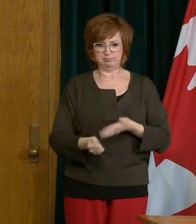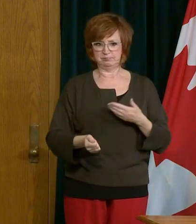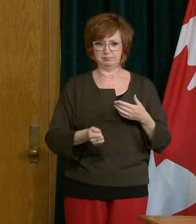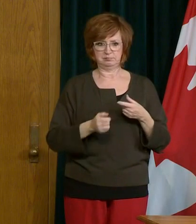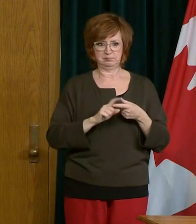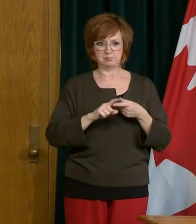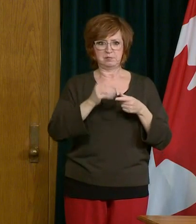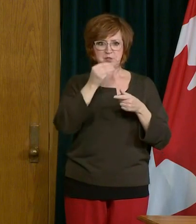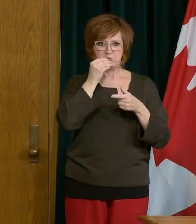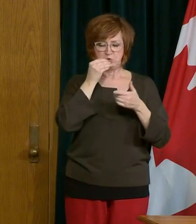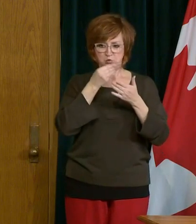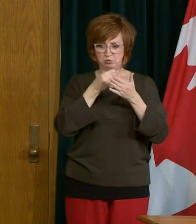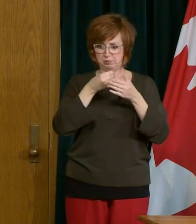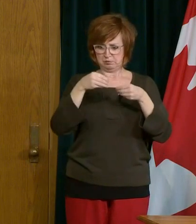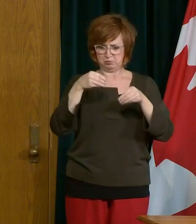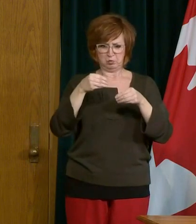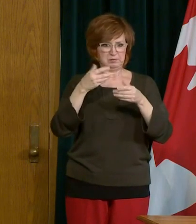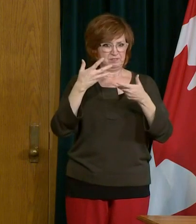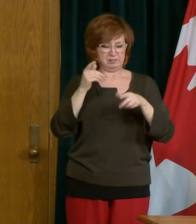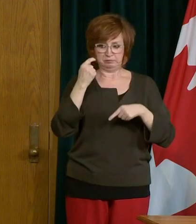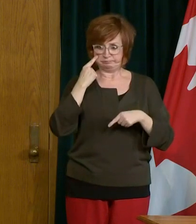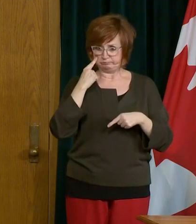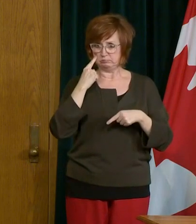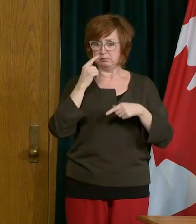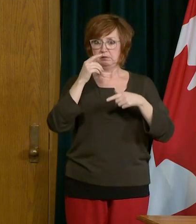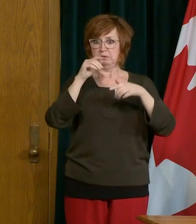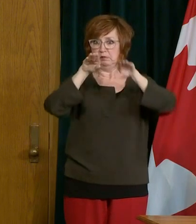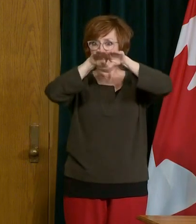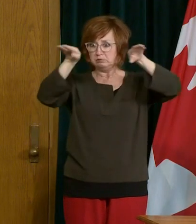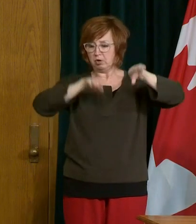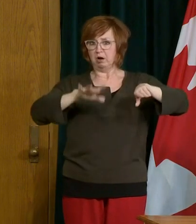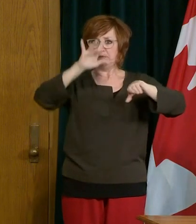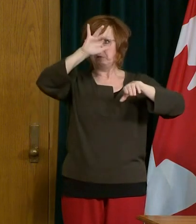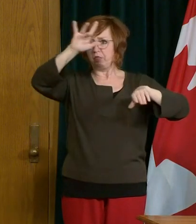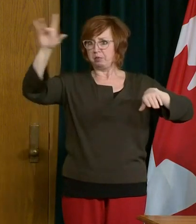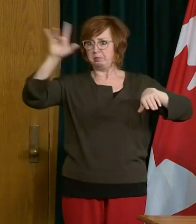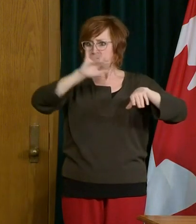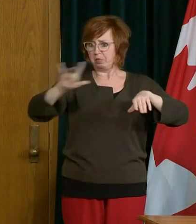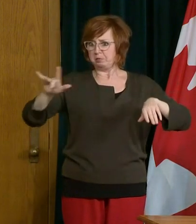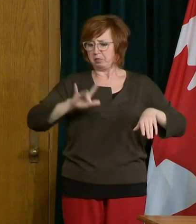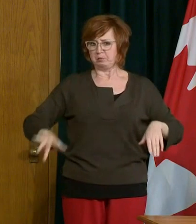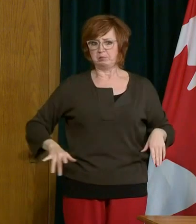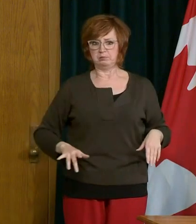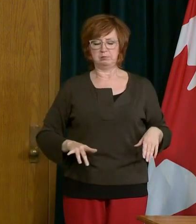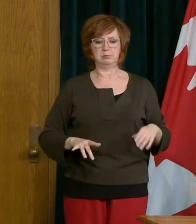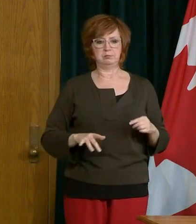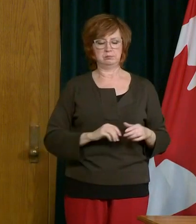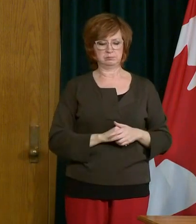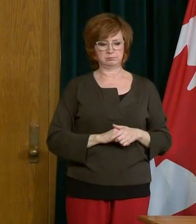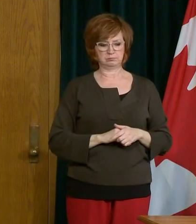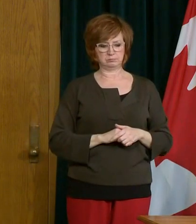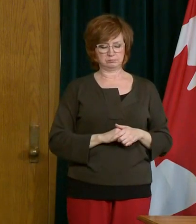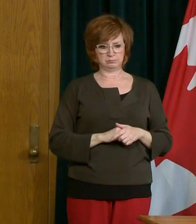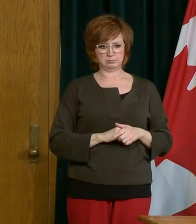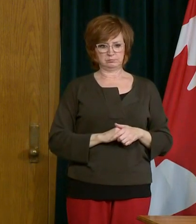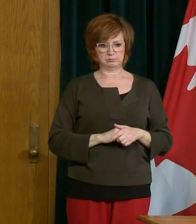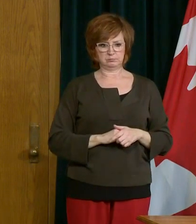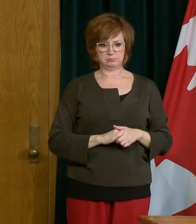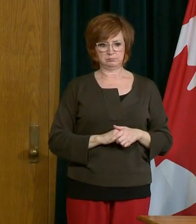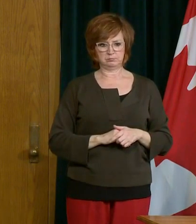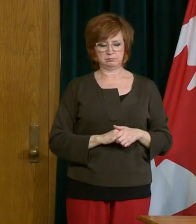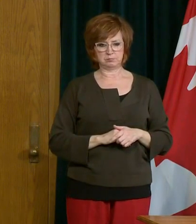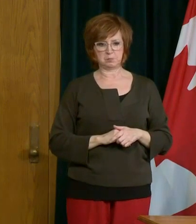out of certain products in many communities. We are seeing some short-term, and I would classify them as very